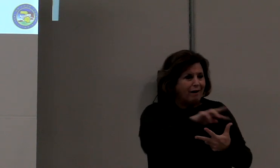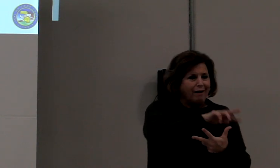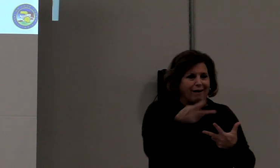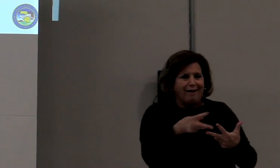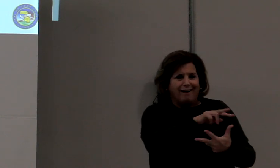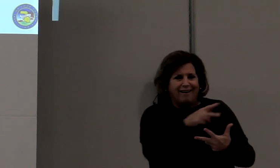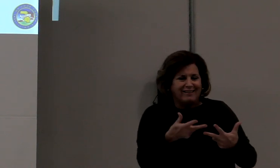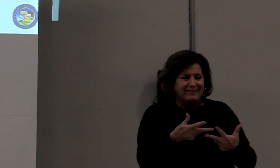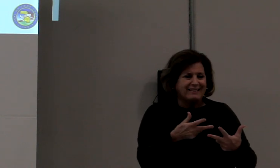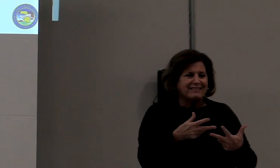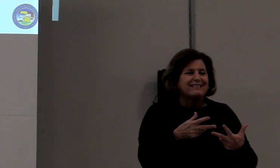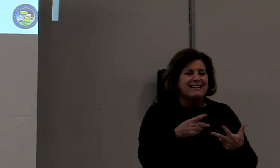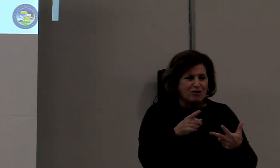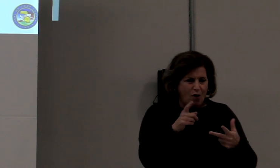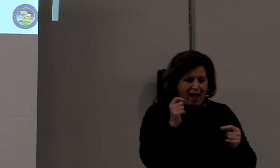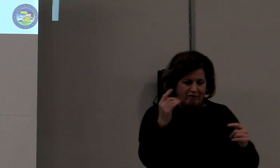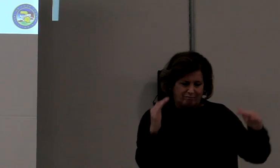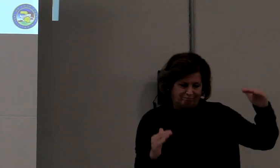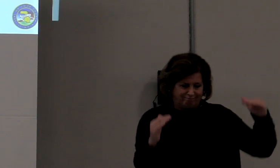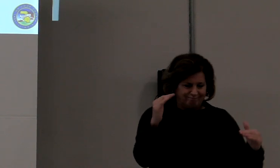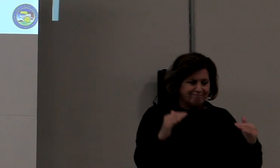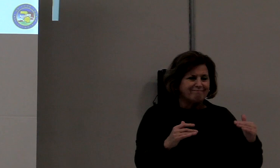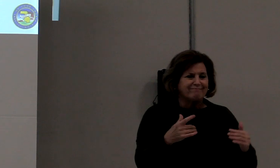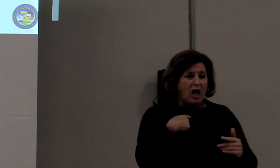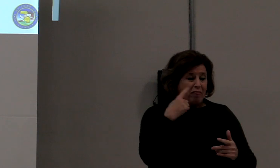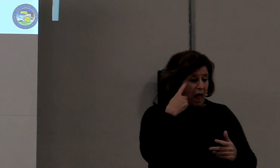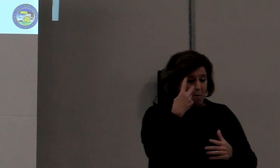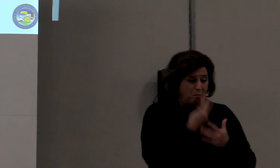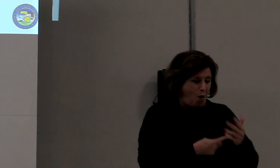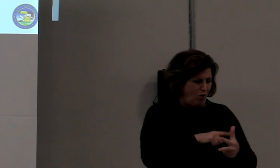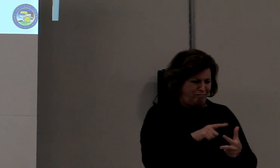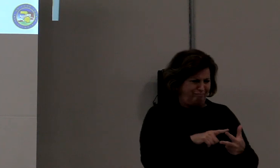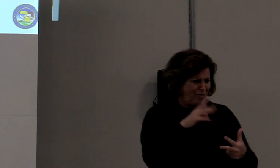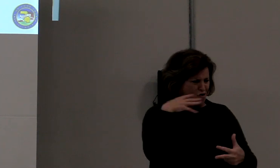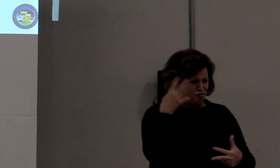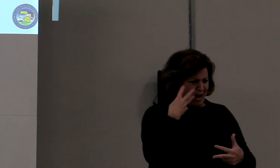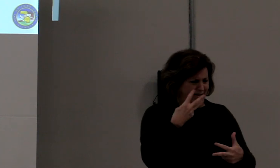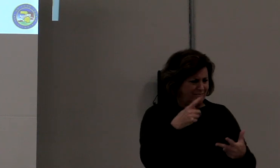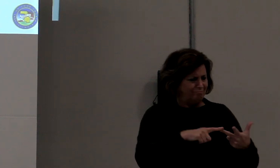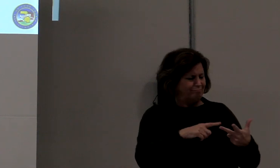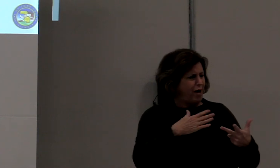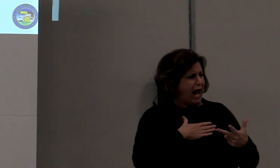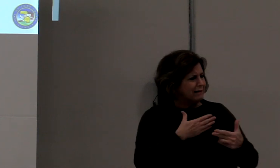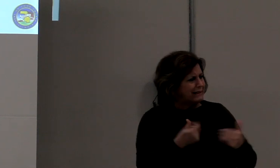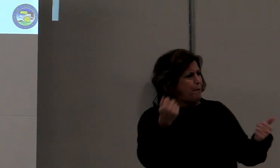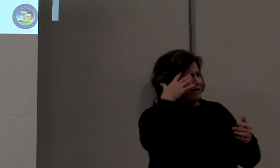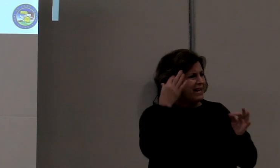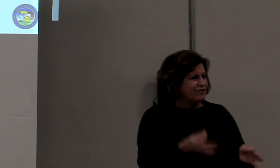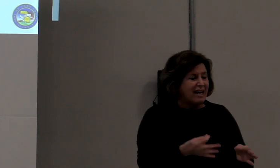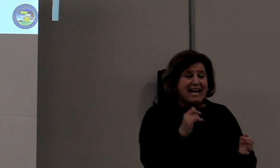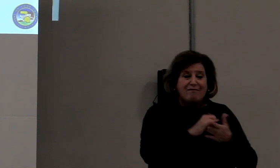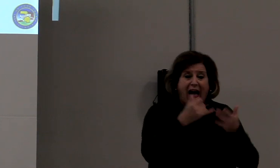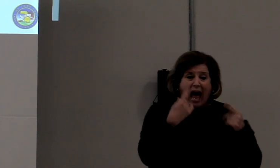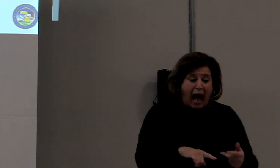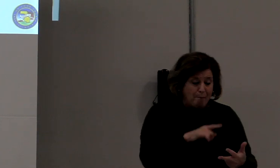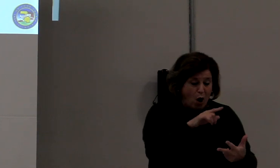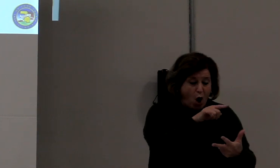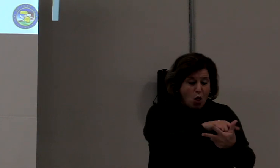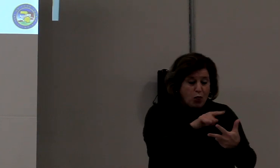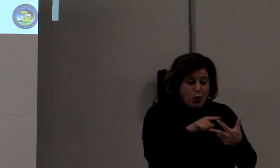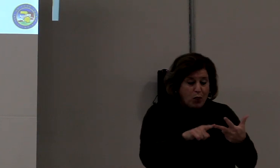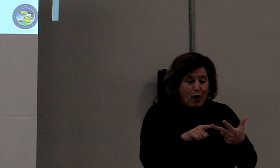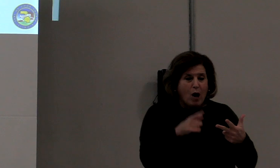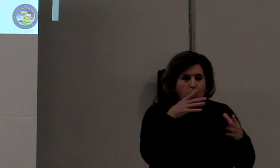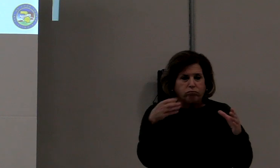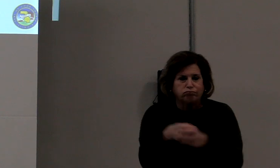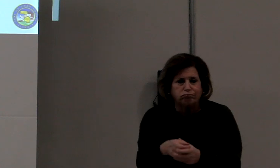analyst did a better analysis? Or do I think they're both crazy and I have this? If that happens, all 3 of those analysts will get